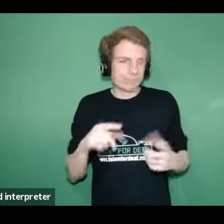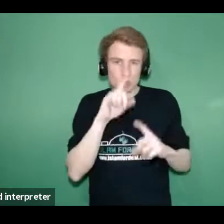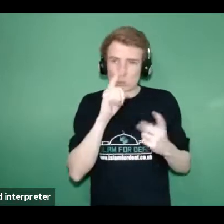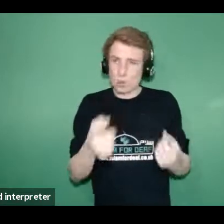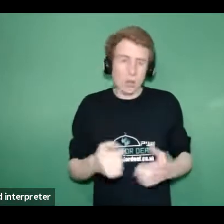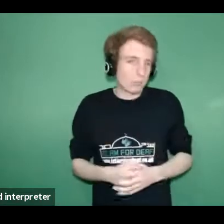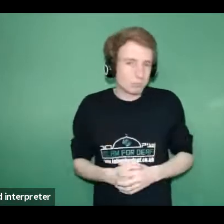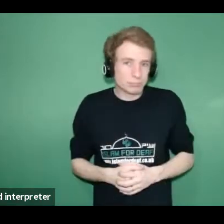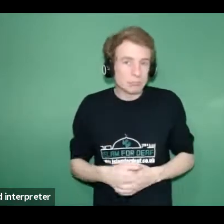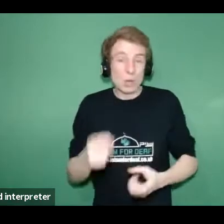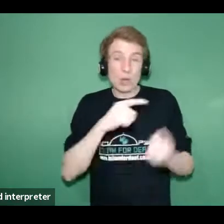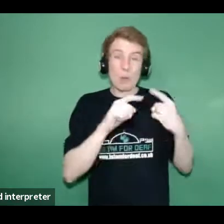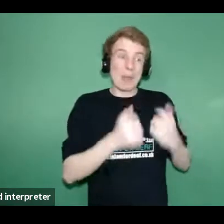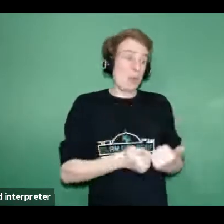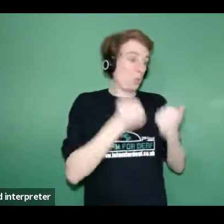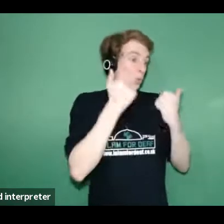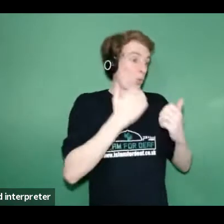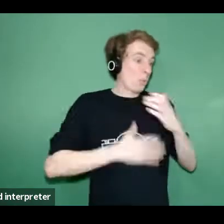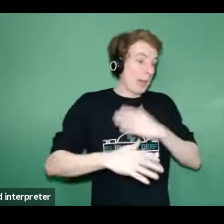so that you may be better,